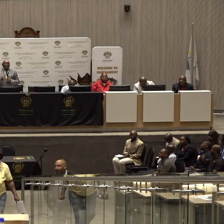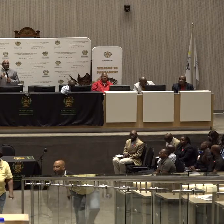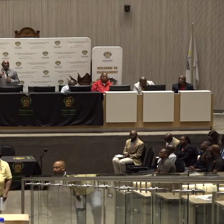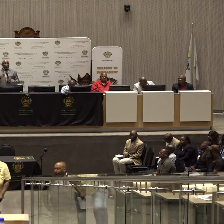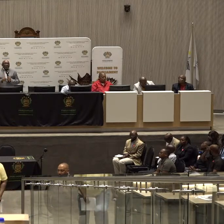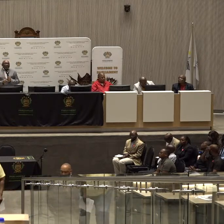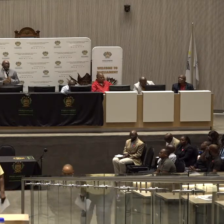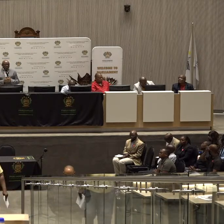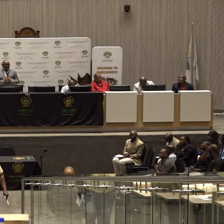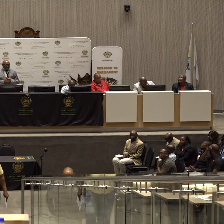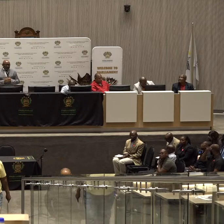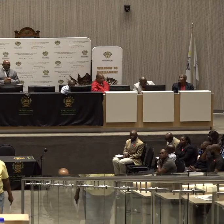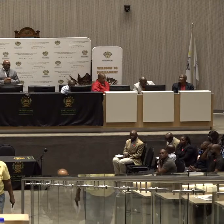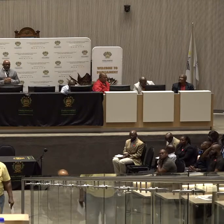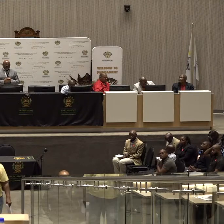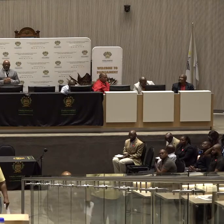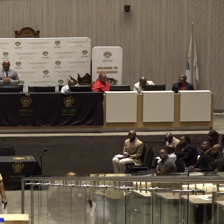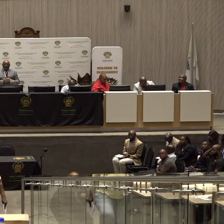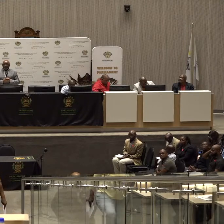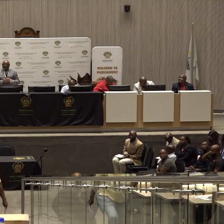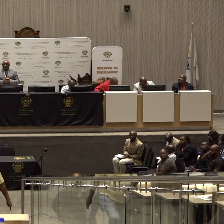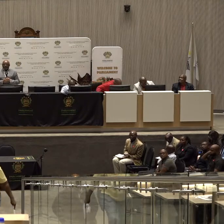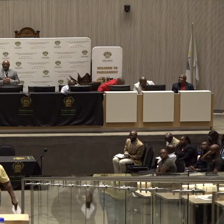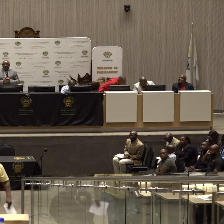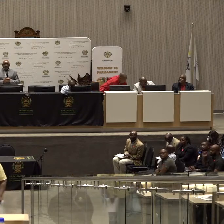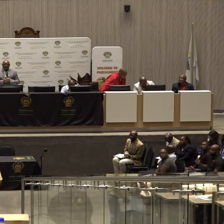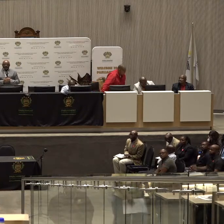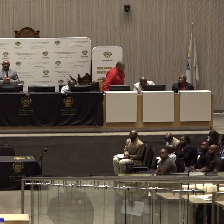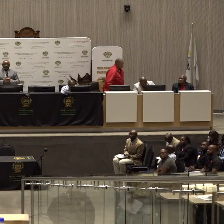to write what you'd like to say foreign